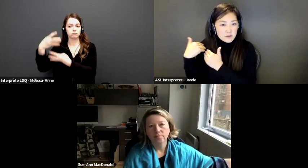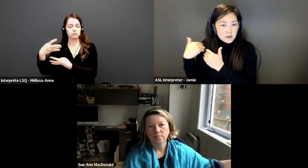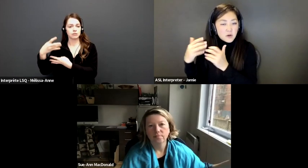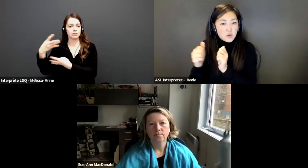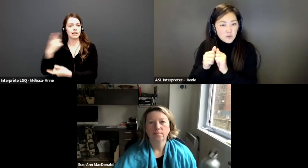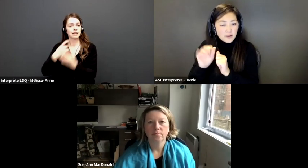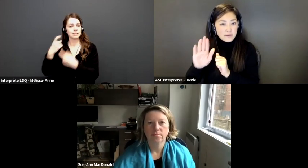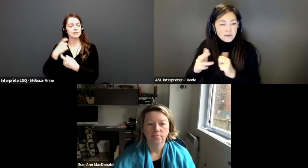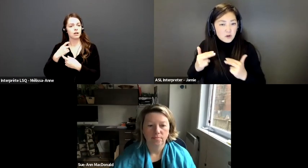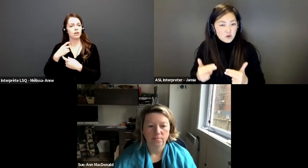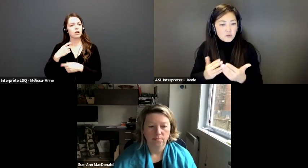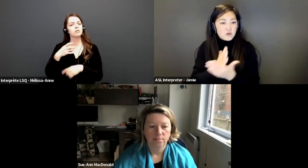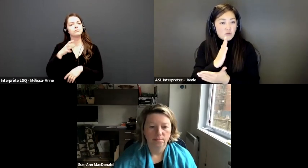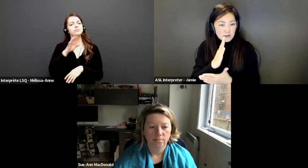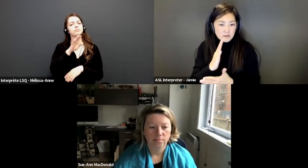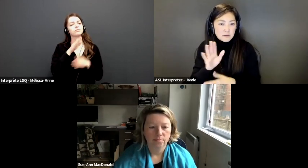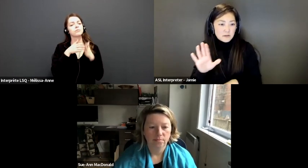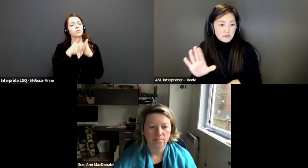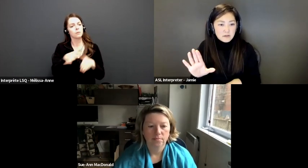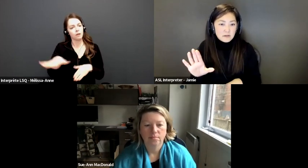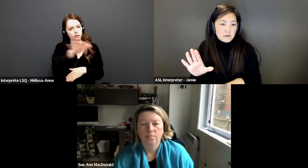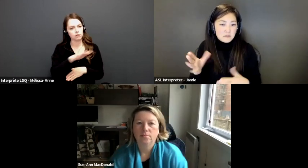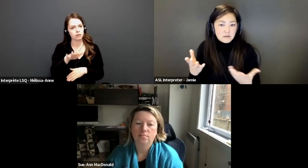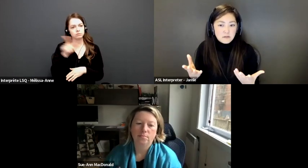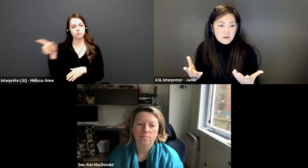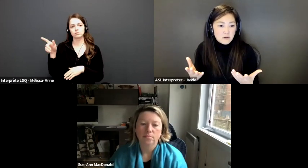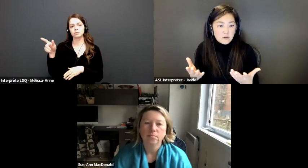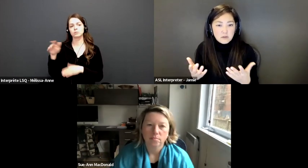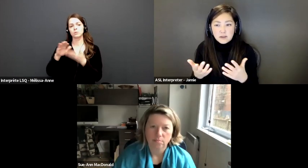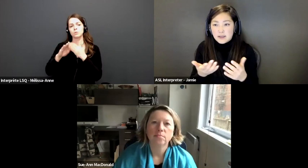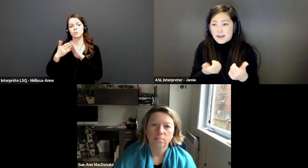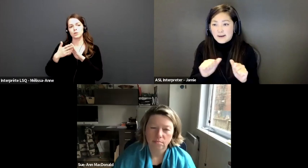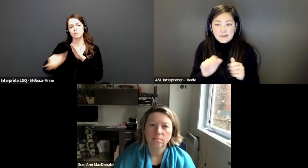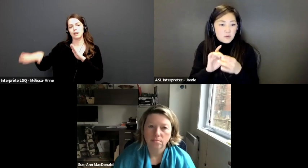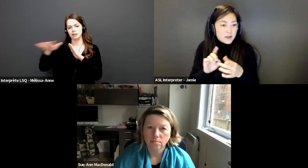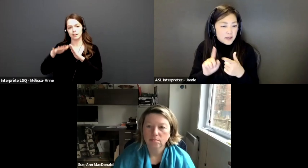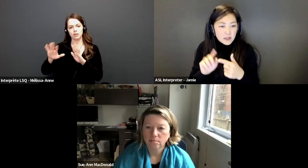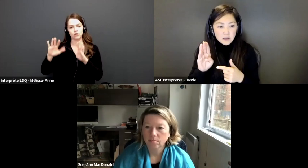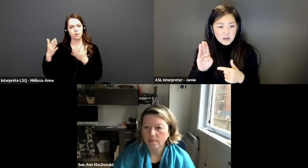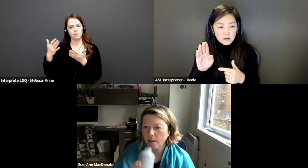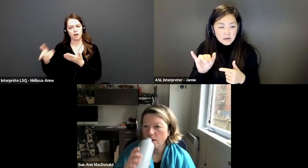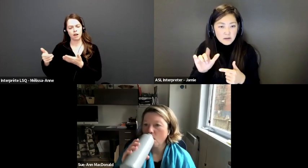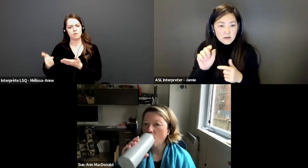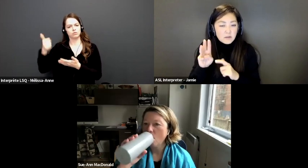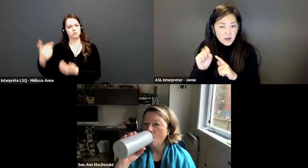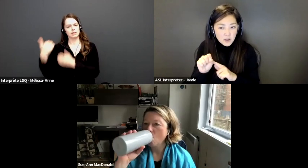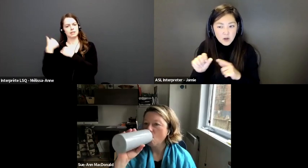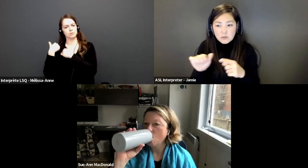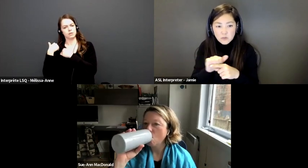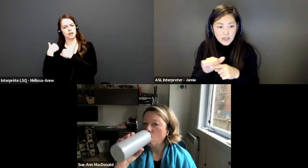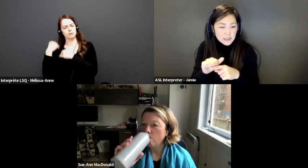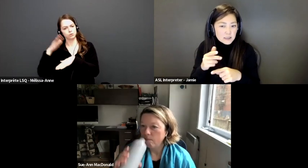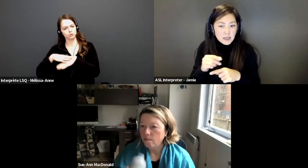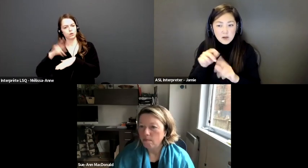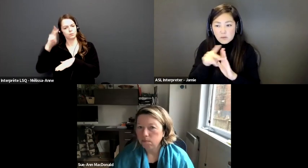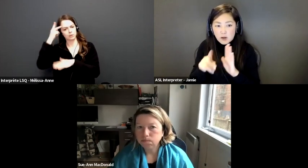obligations in light of, you know, any number of bylaws or kind of practices and policies? And I'm not a lawyer, but